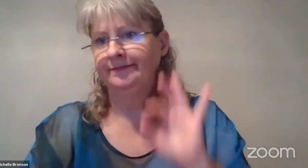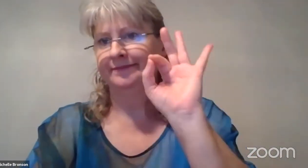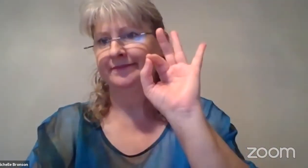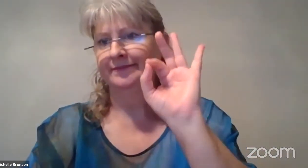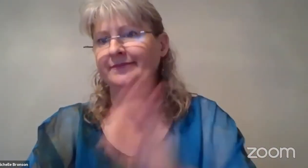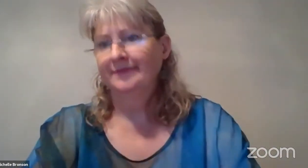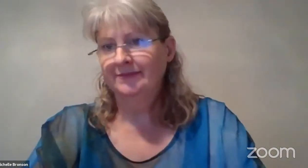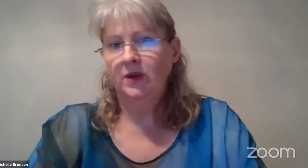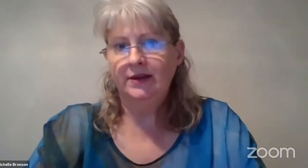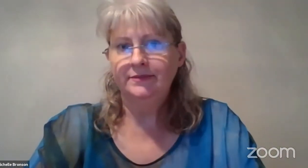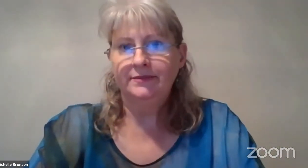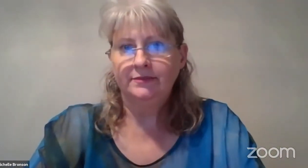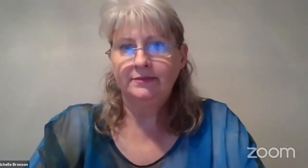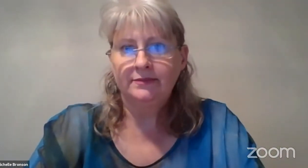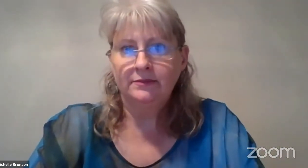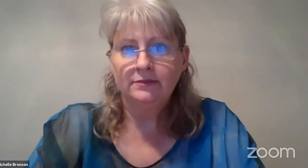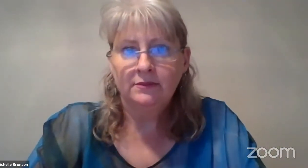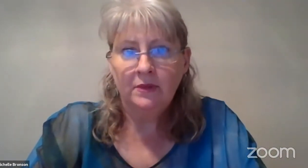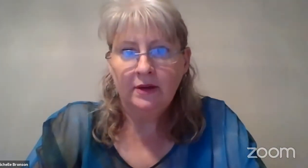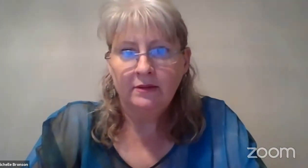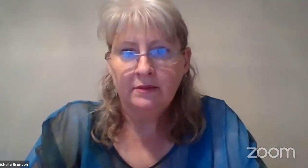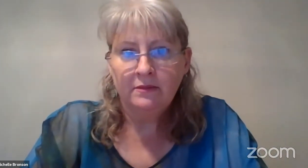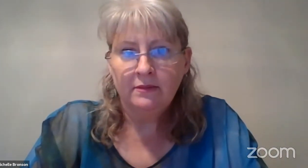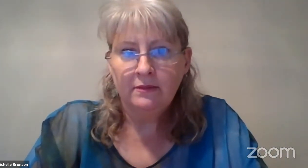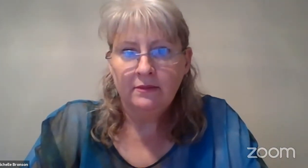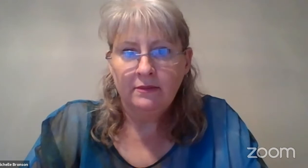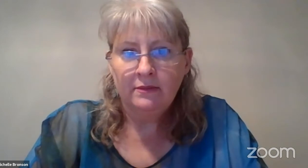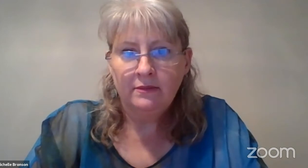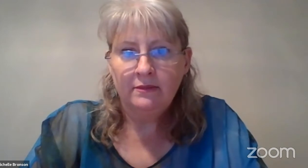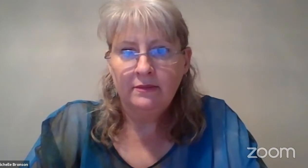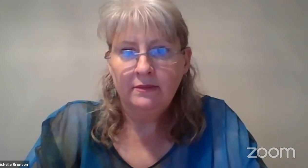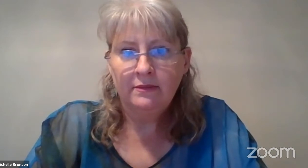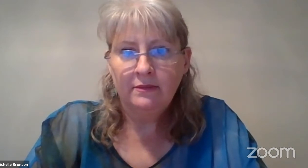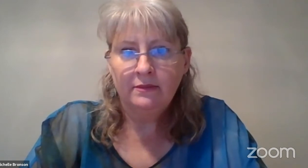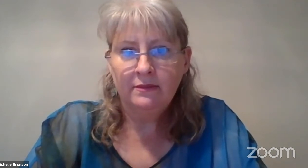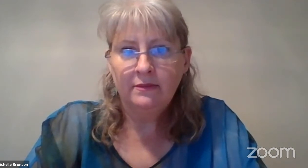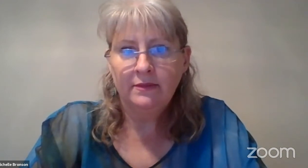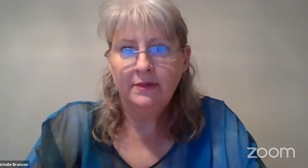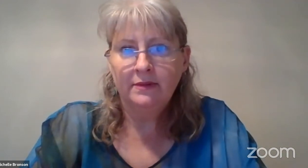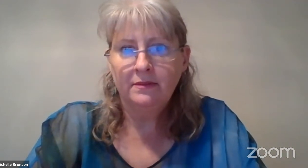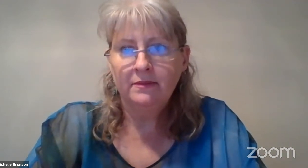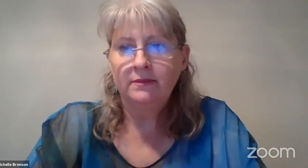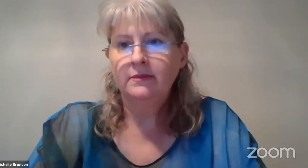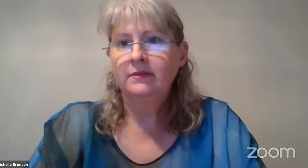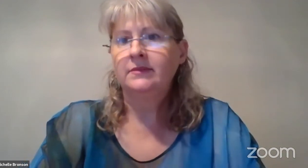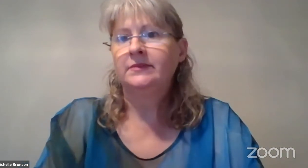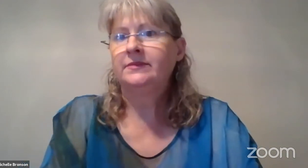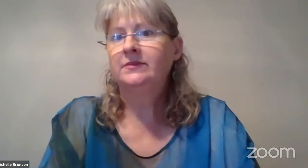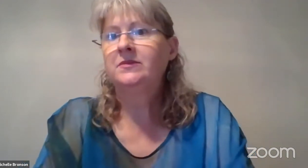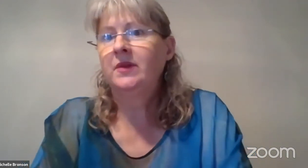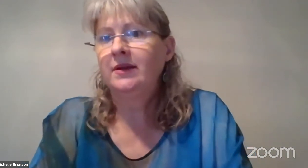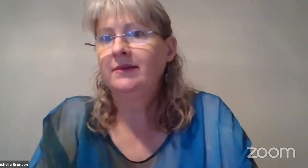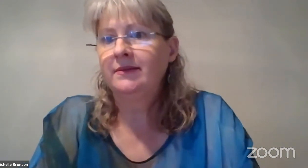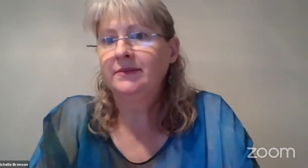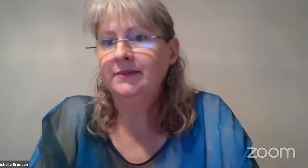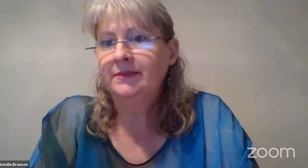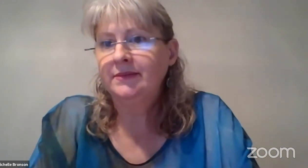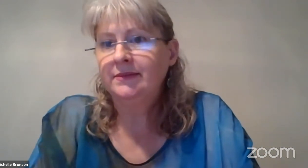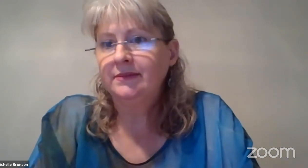masks, but do want to go ahead and include that. And this is Steve Longo, and